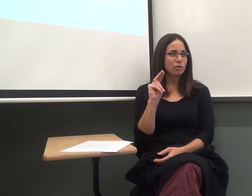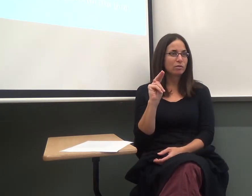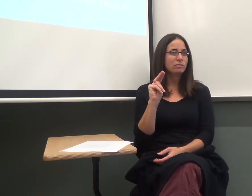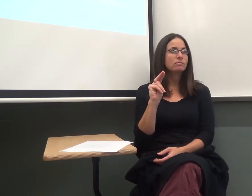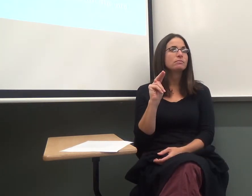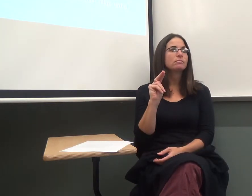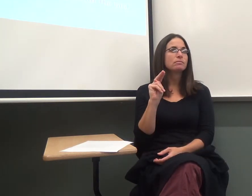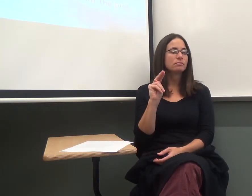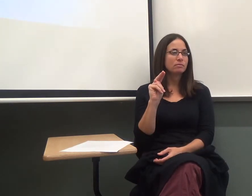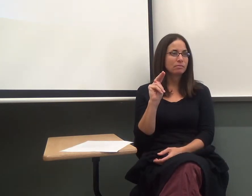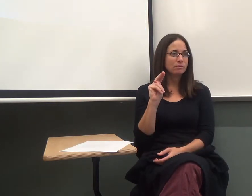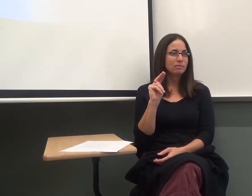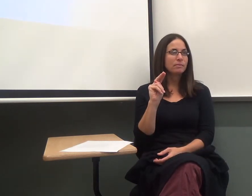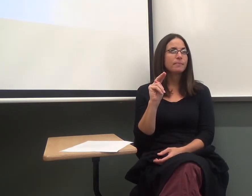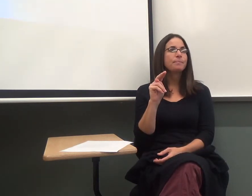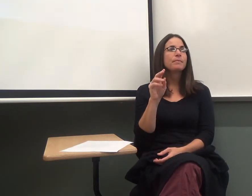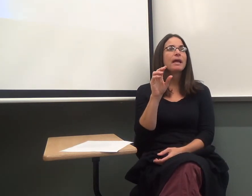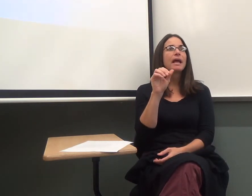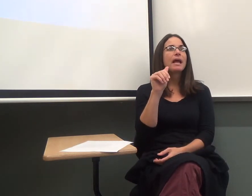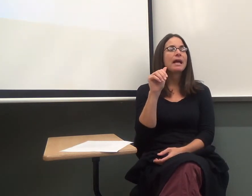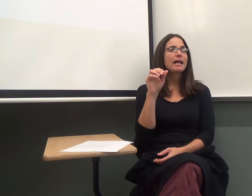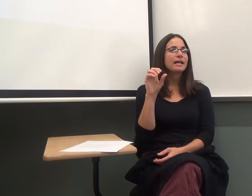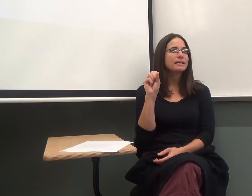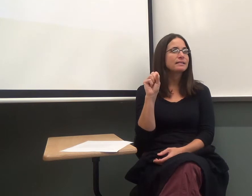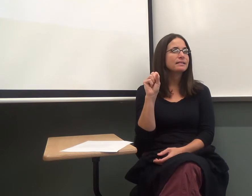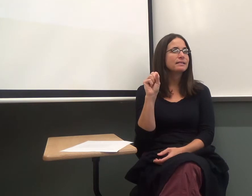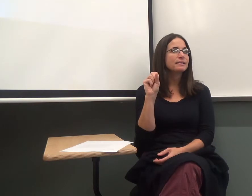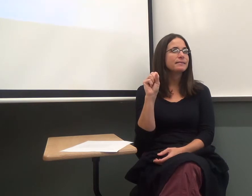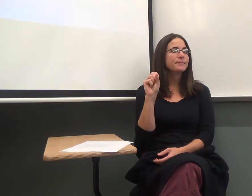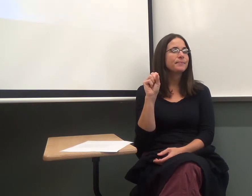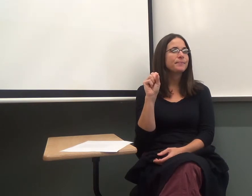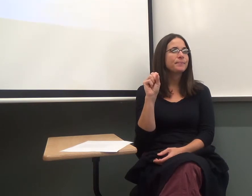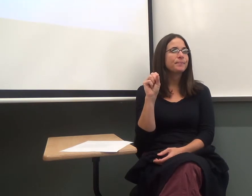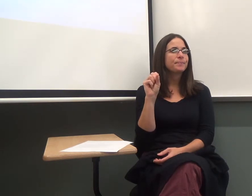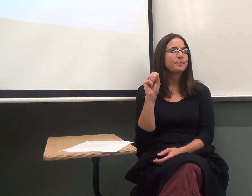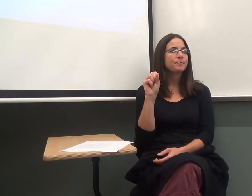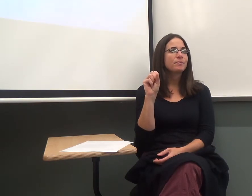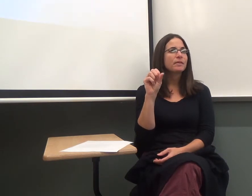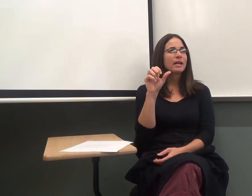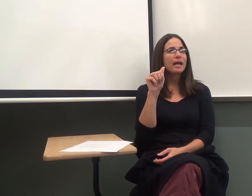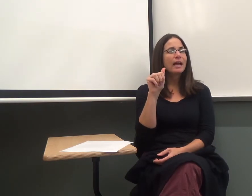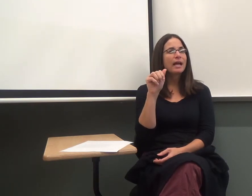Whew, as. Oh, there's that. We had one of those, didn't we? We had one of those? Yes. As, what do we call